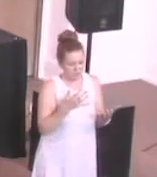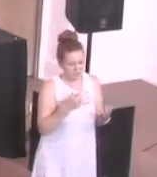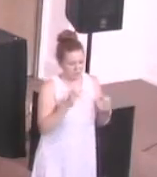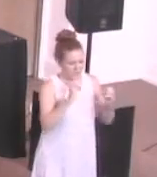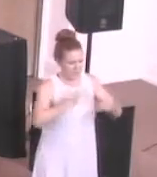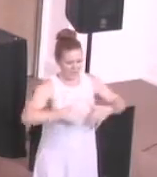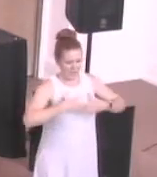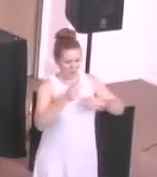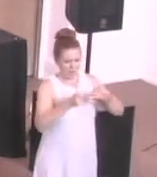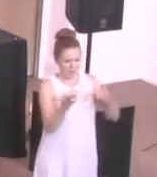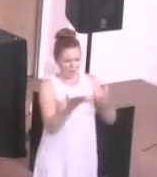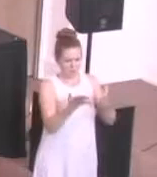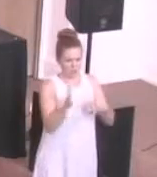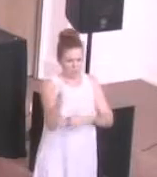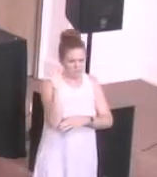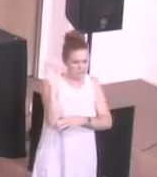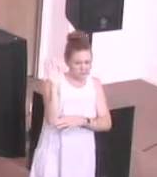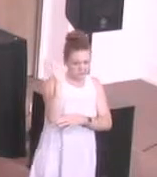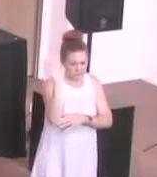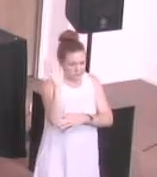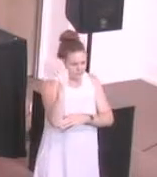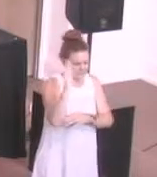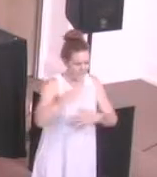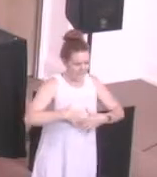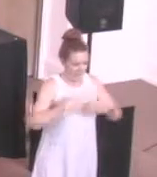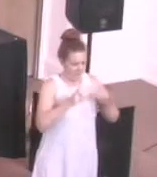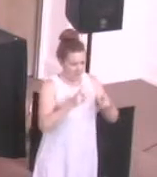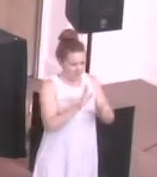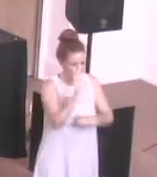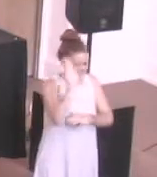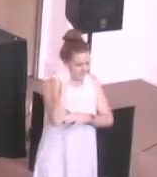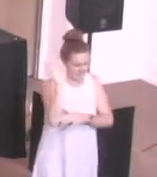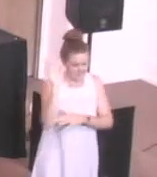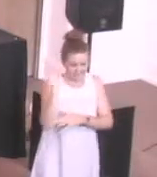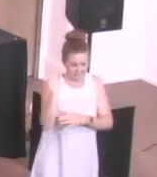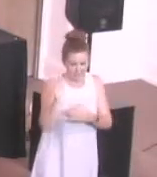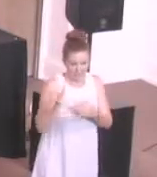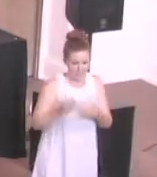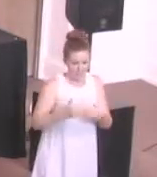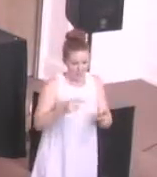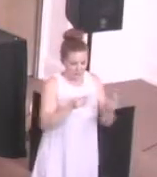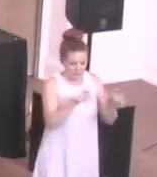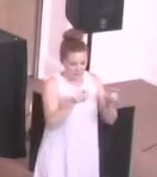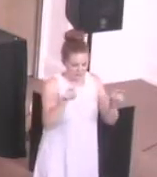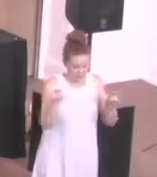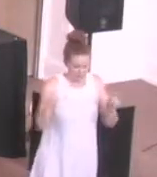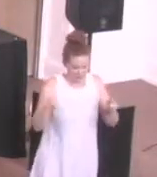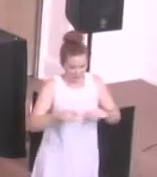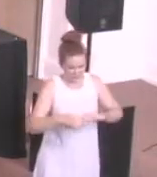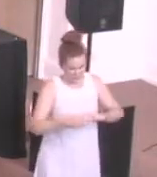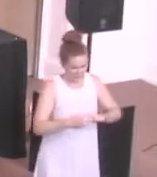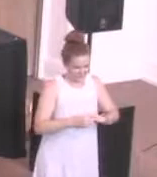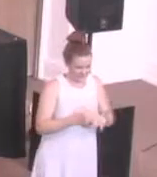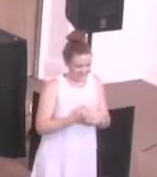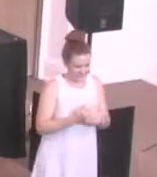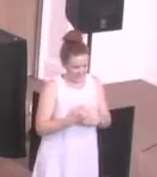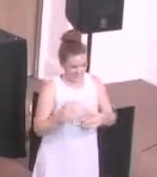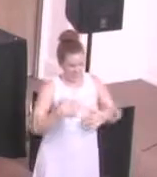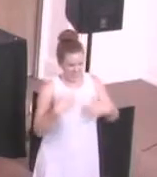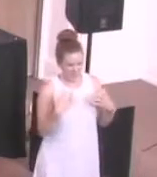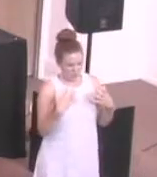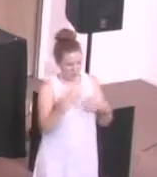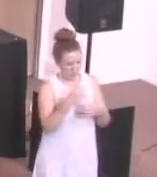in here? And almost all, well, I pretty much gotcha. I was going to call the rest of you, you know, liars, but you never